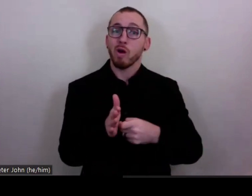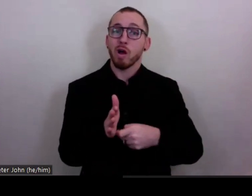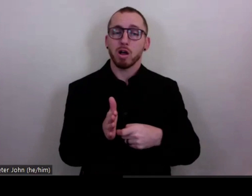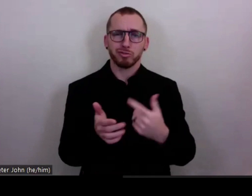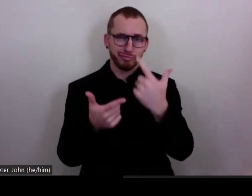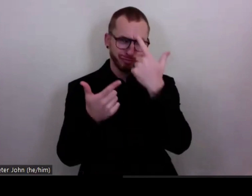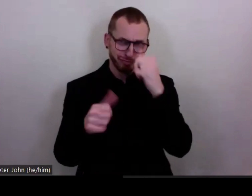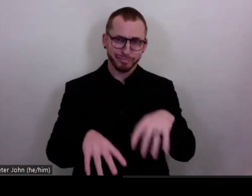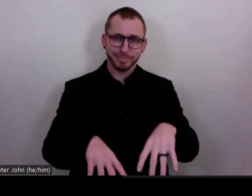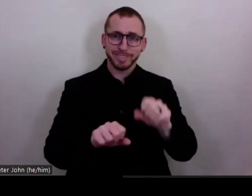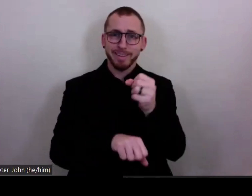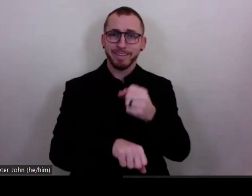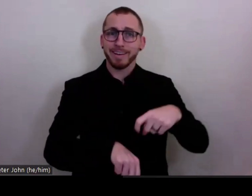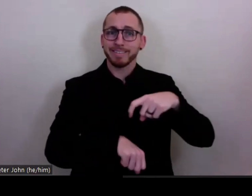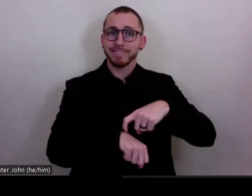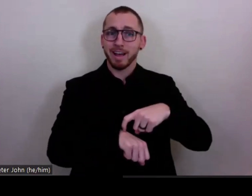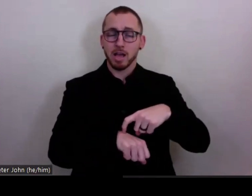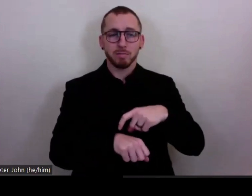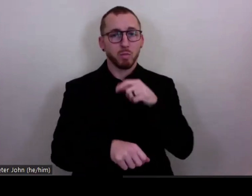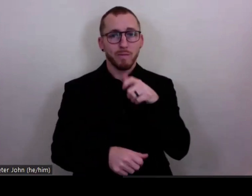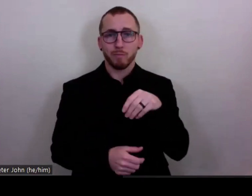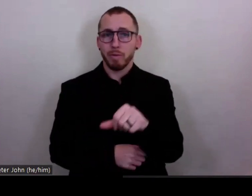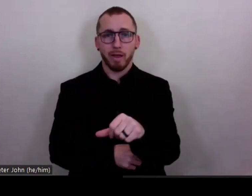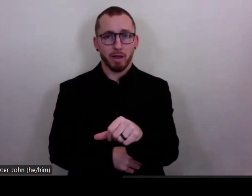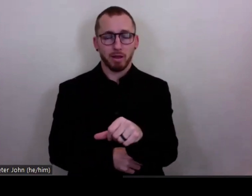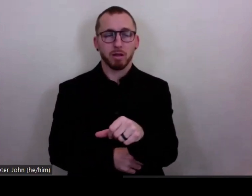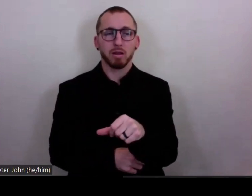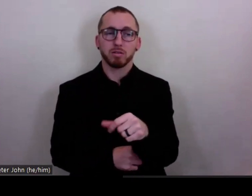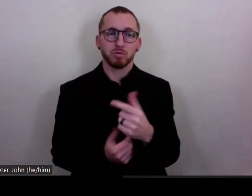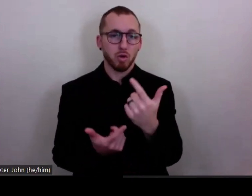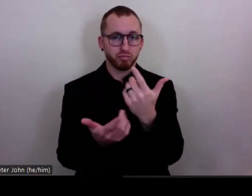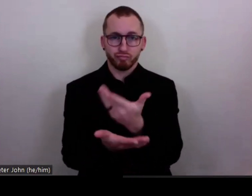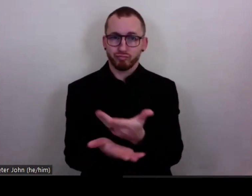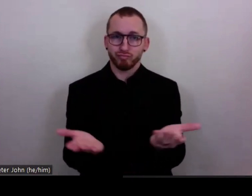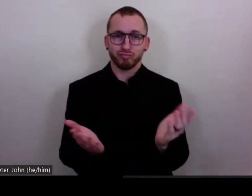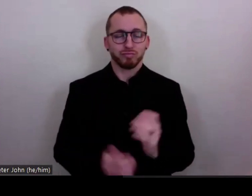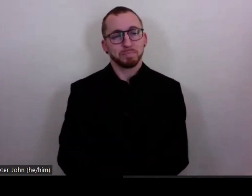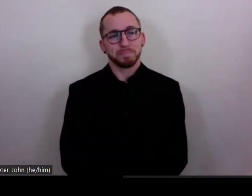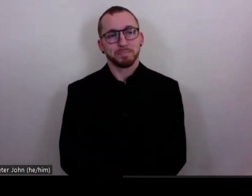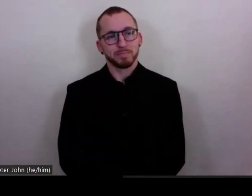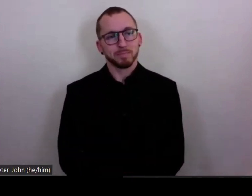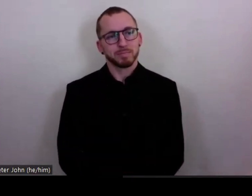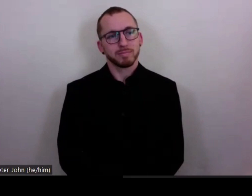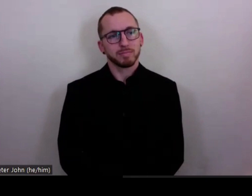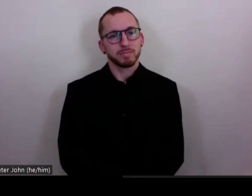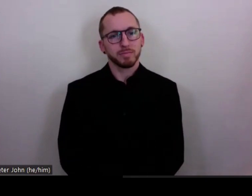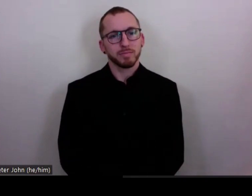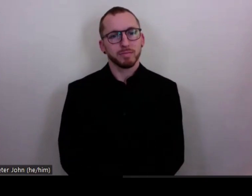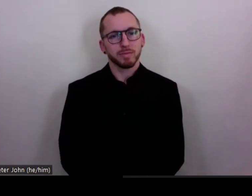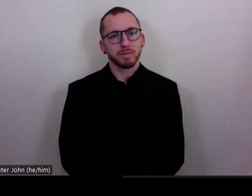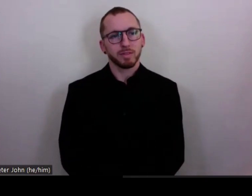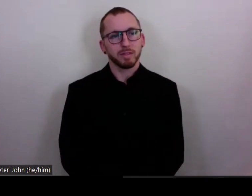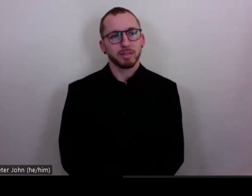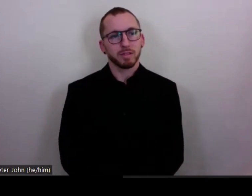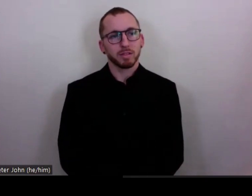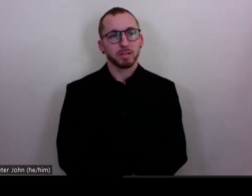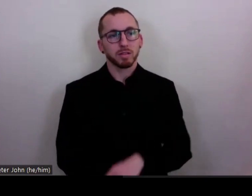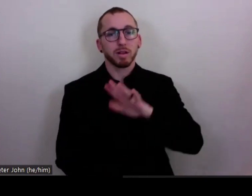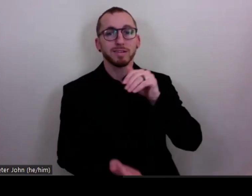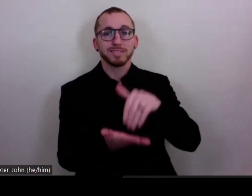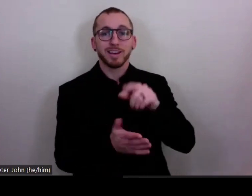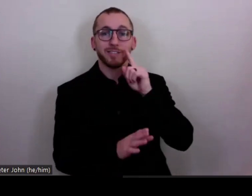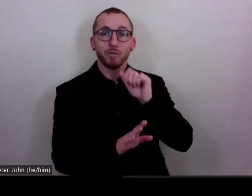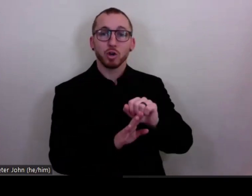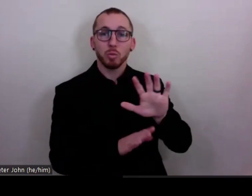have to pay for them. So there you go. Also, I will say, the Center for Deployment